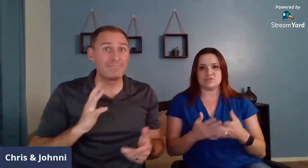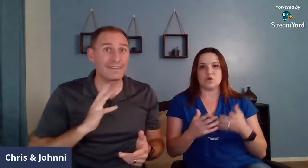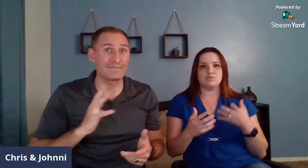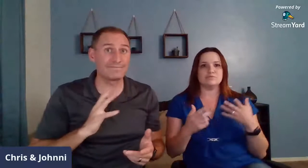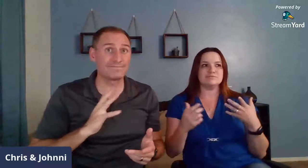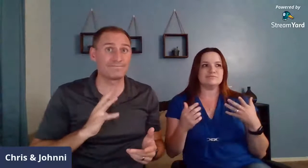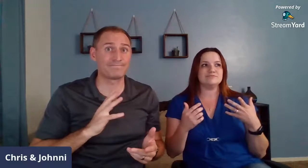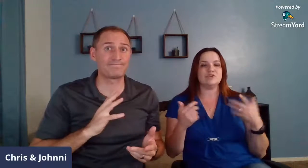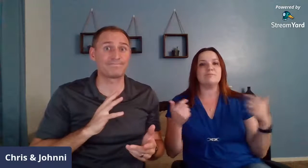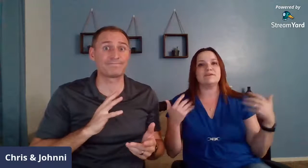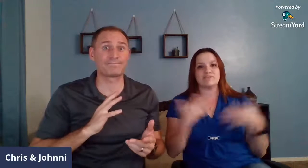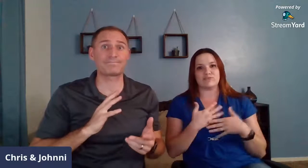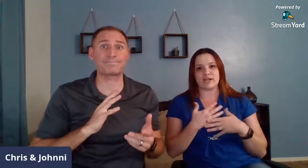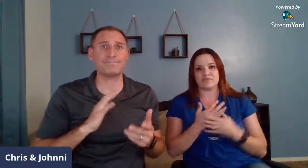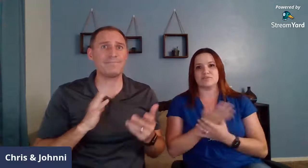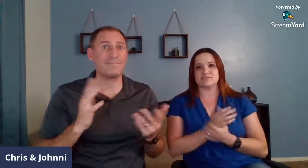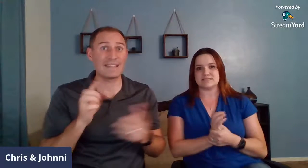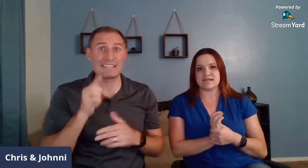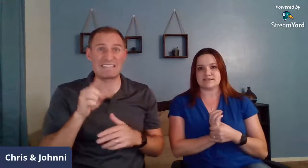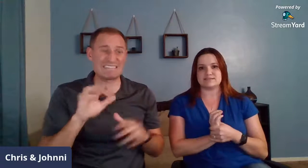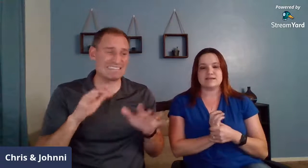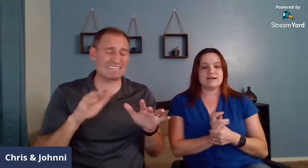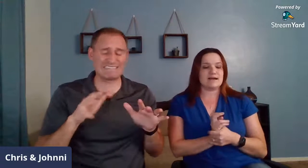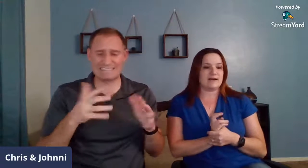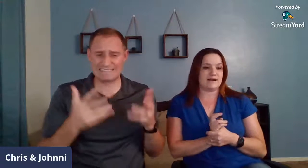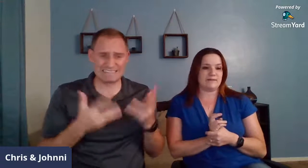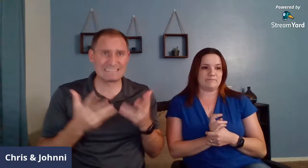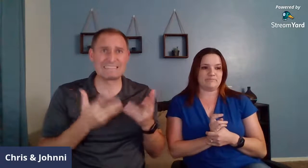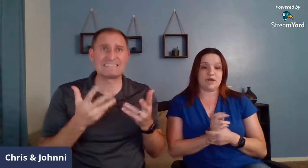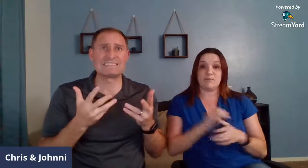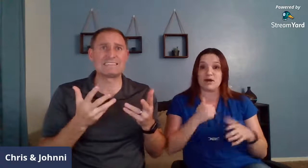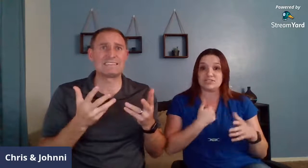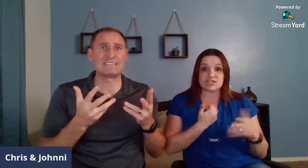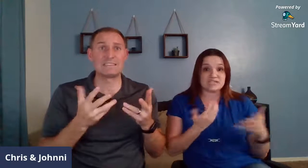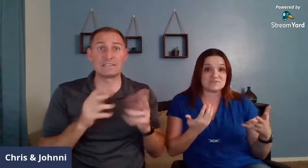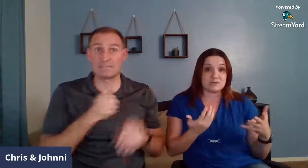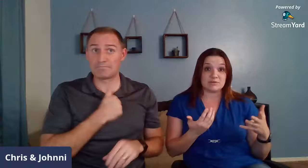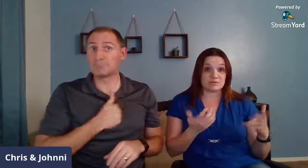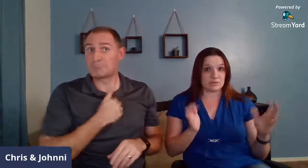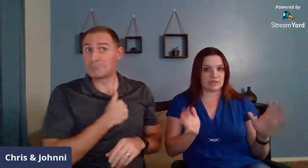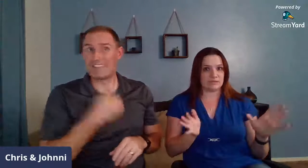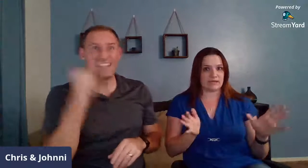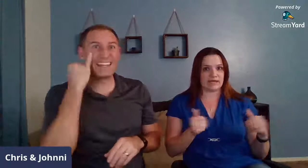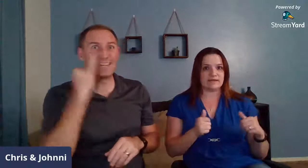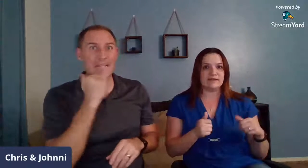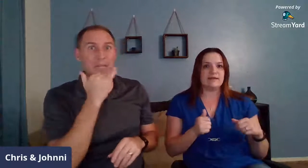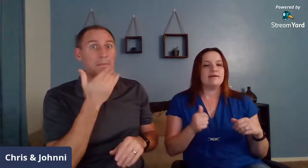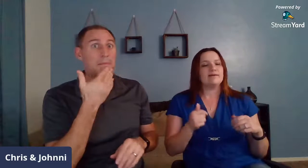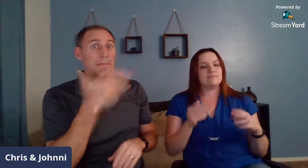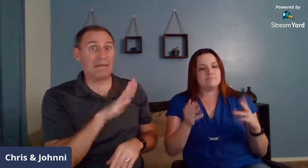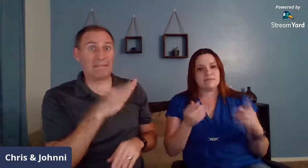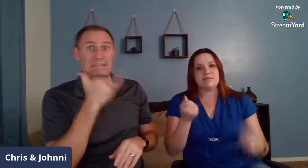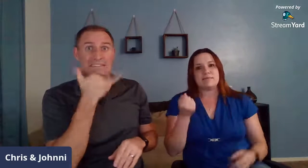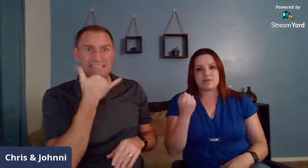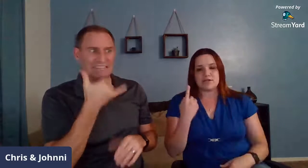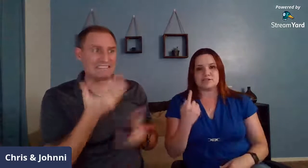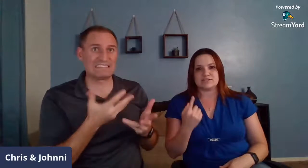Don't be afraid of your mistakes. Apologize for them if they're really bad. People